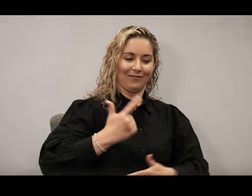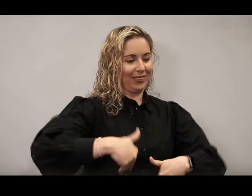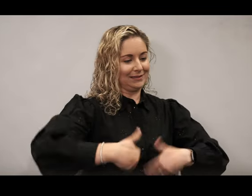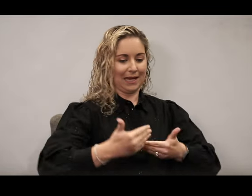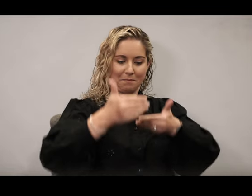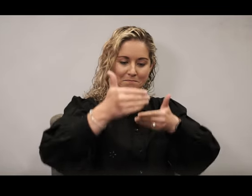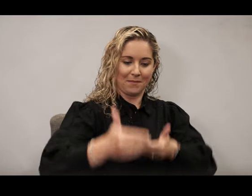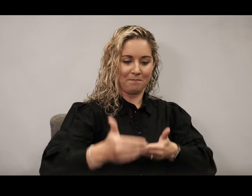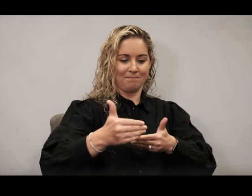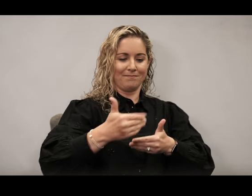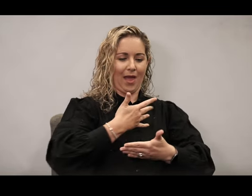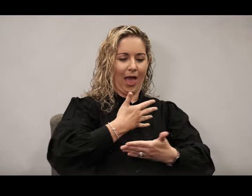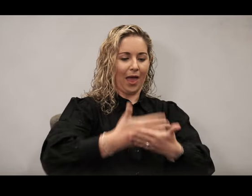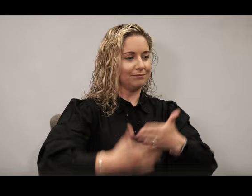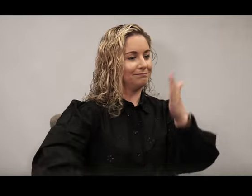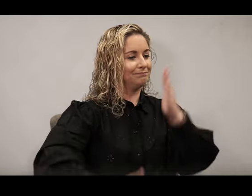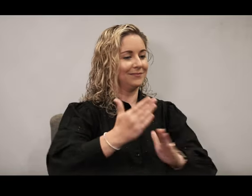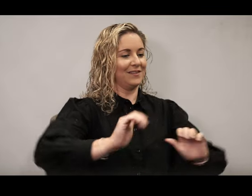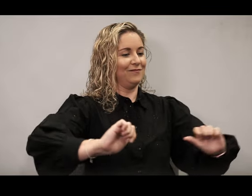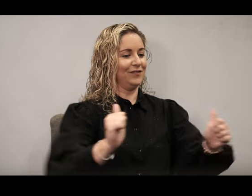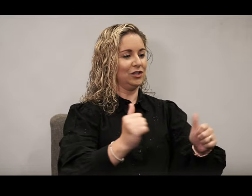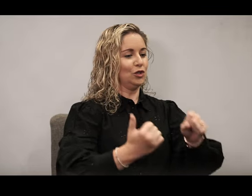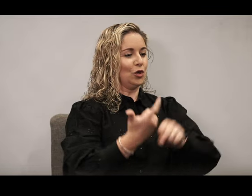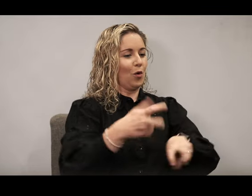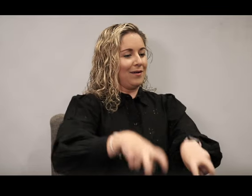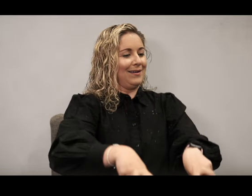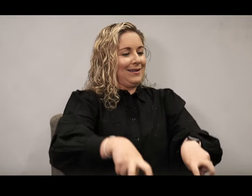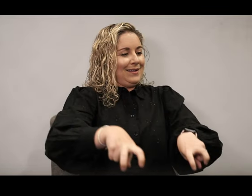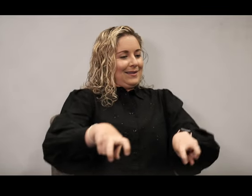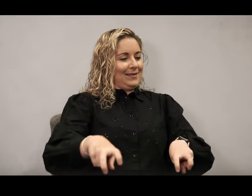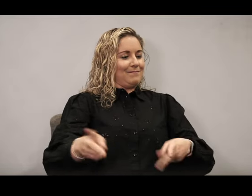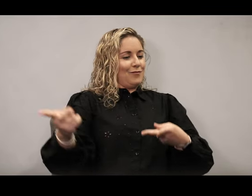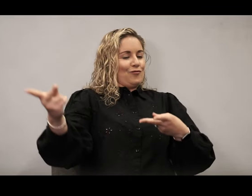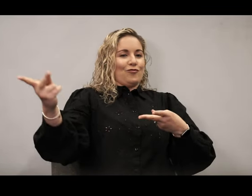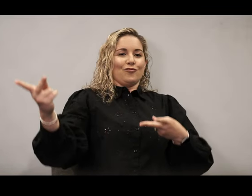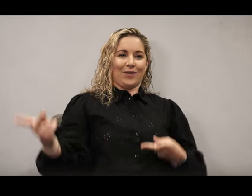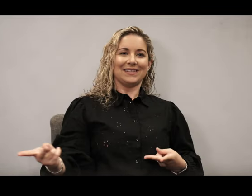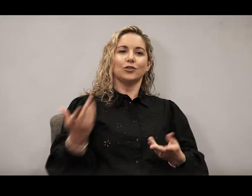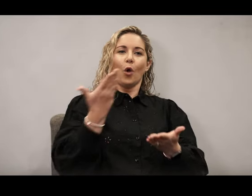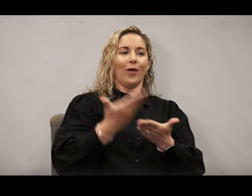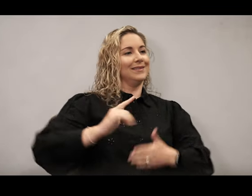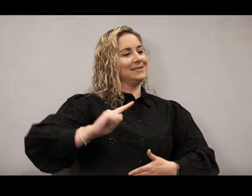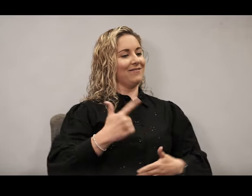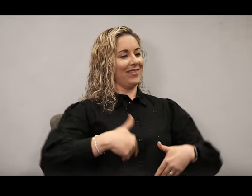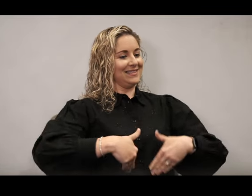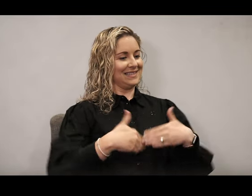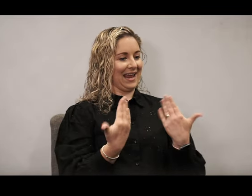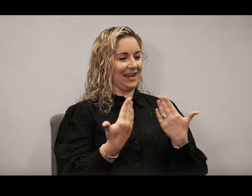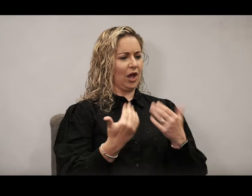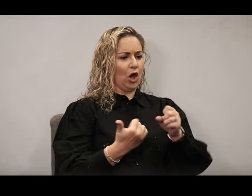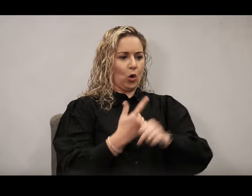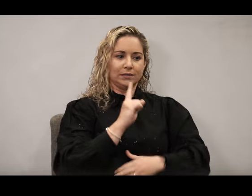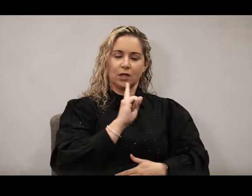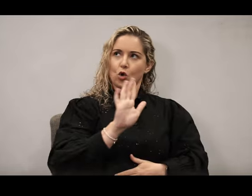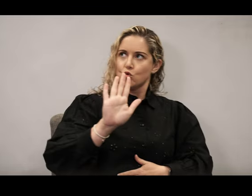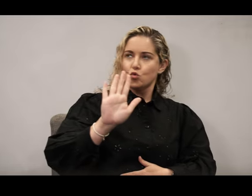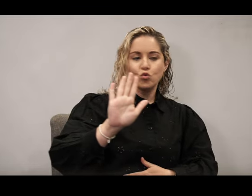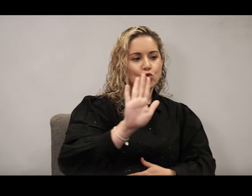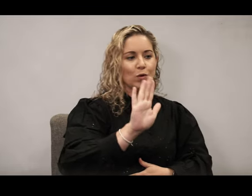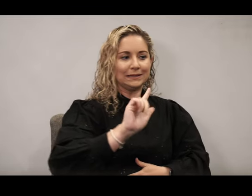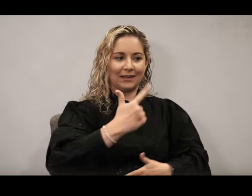had been doing. So on the seventh day, he rested from all his work. Then God blessed the seventh day and made it